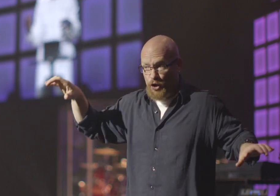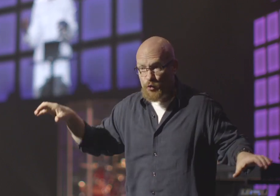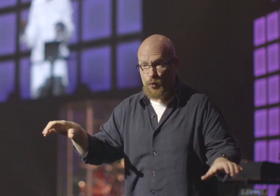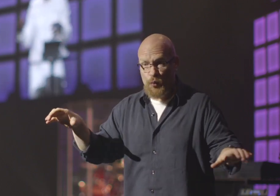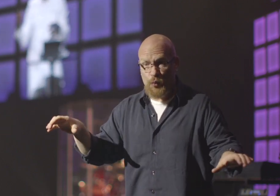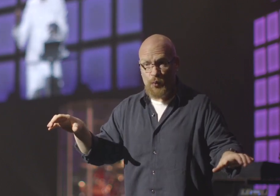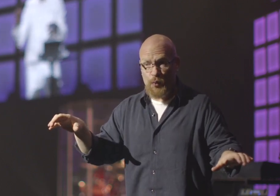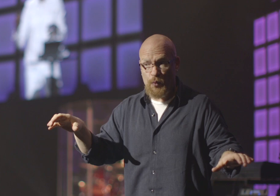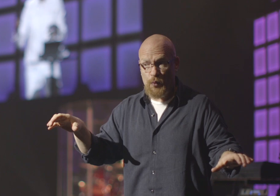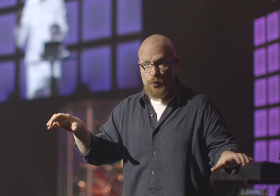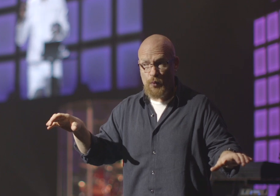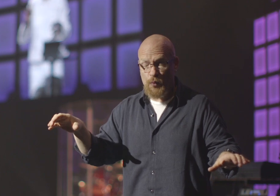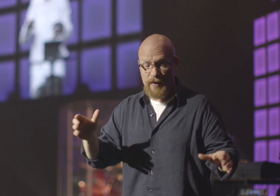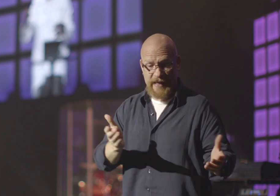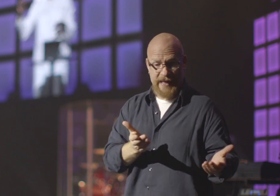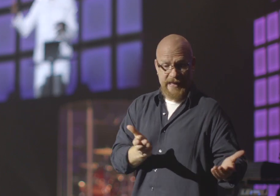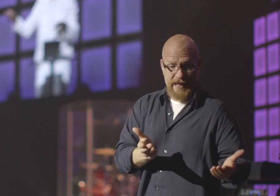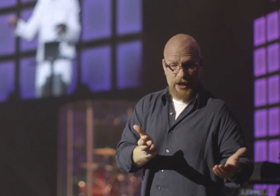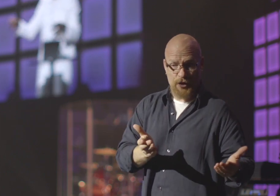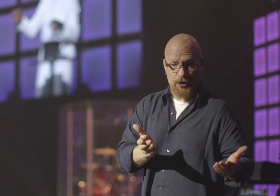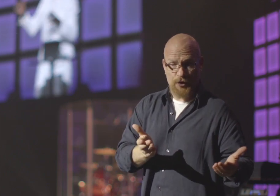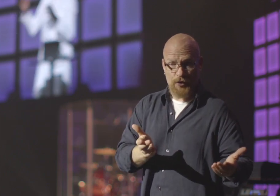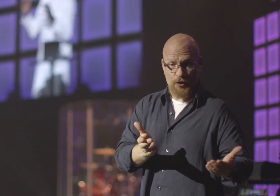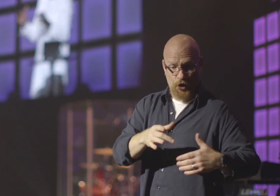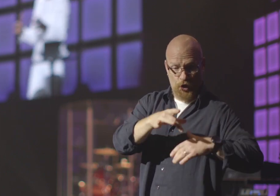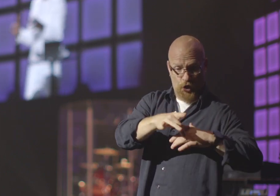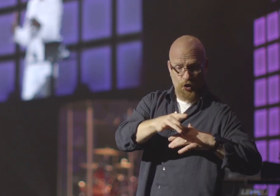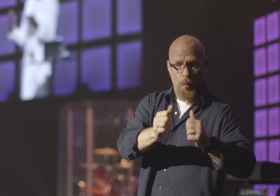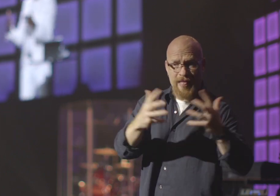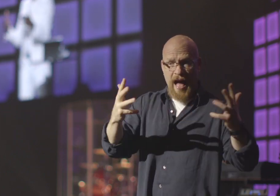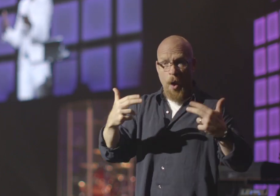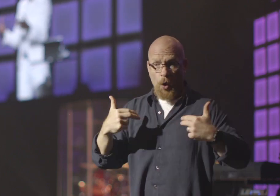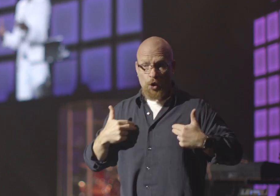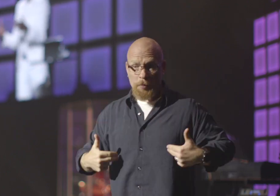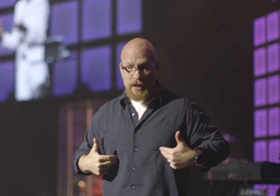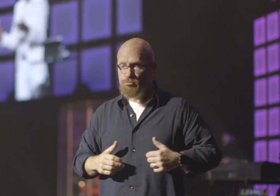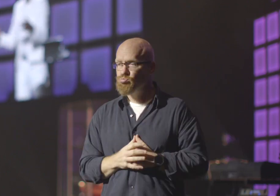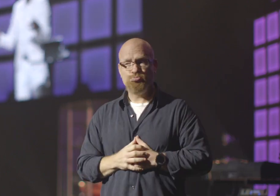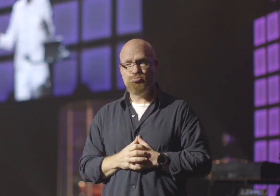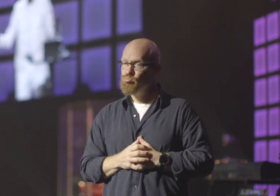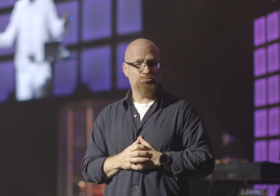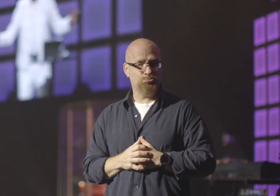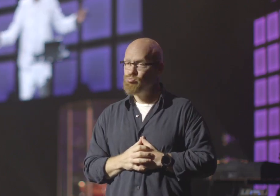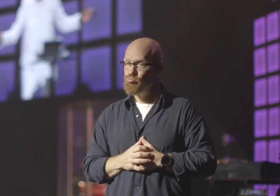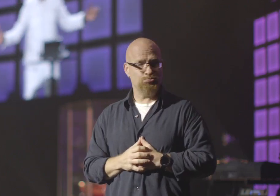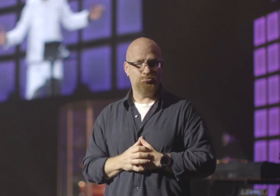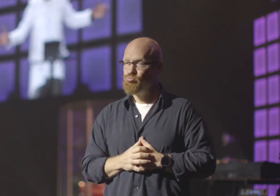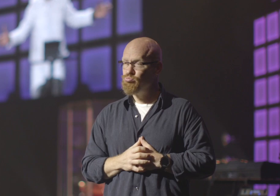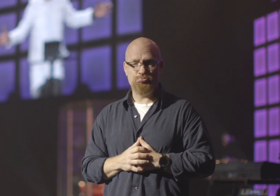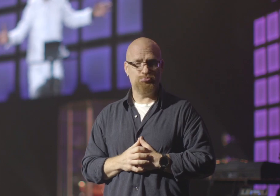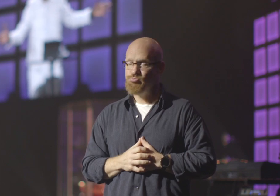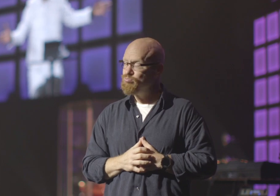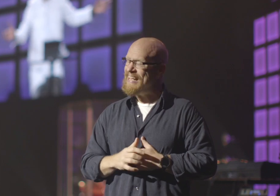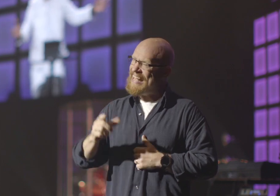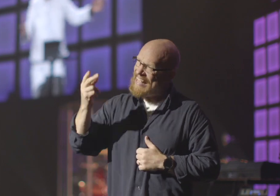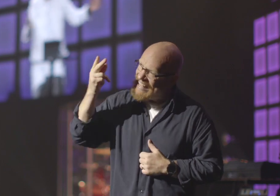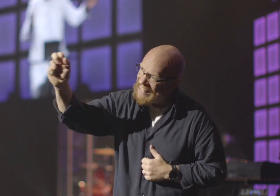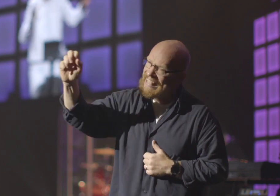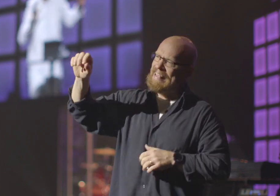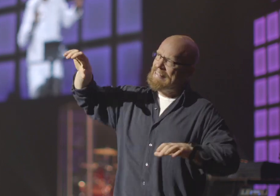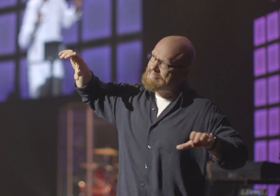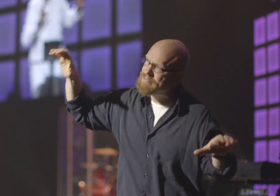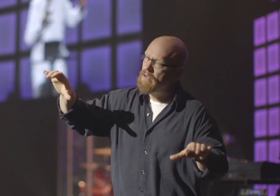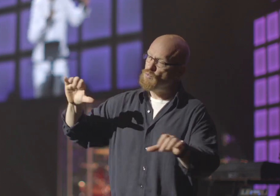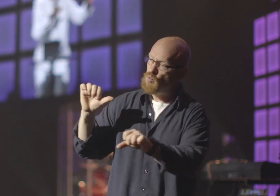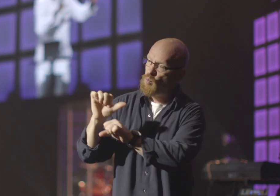anything in this earth realm apart from human instrumentality. In other words, God doesn't move. God doesn't